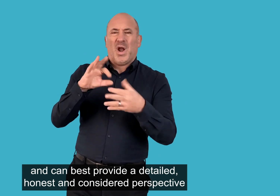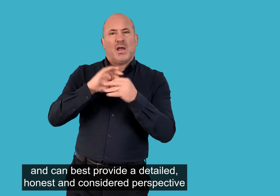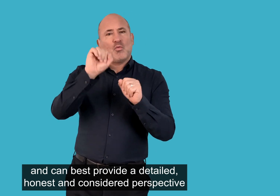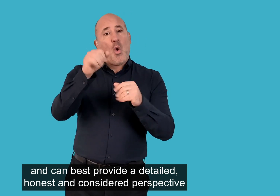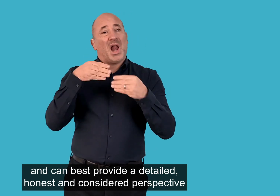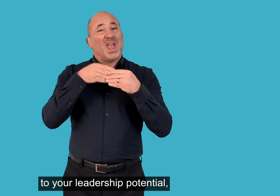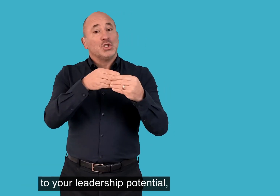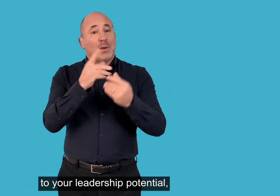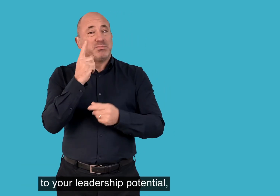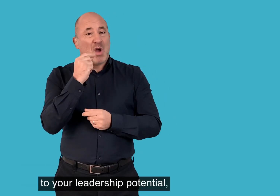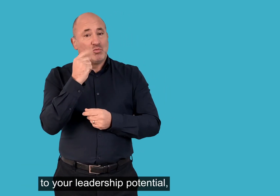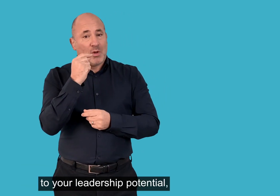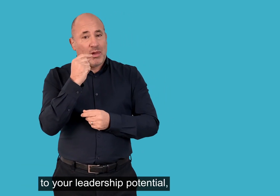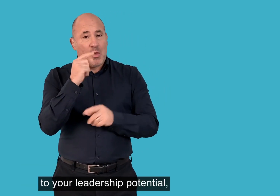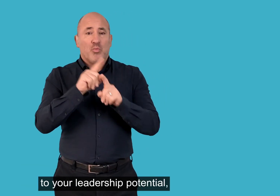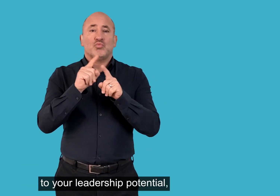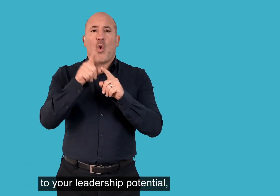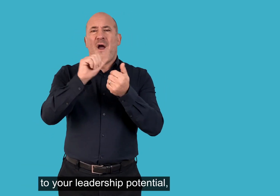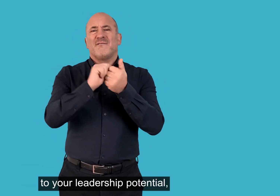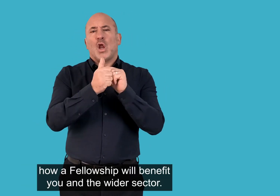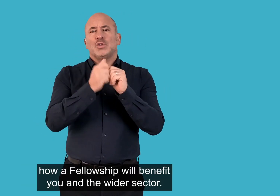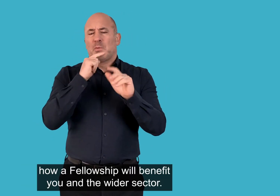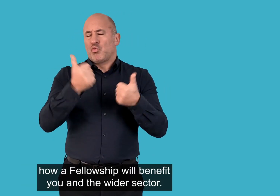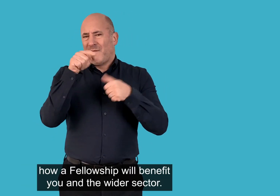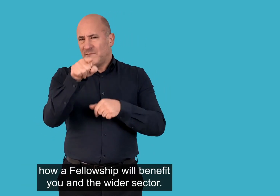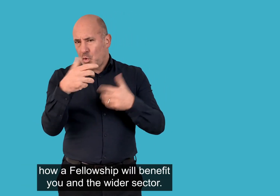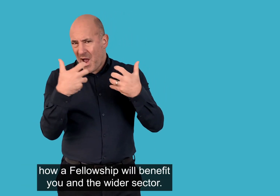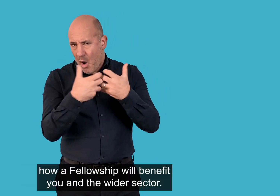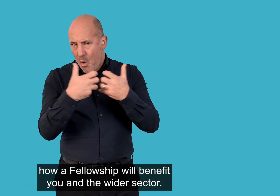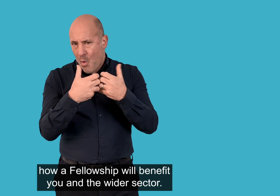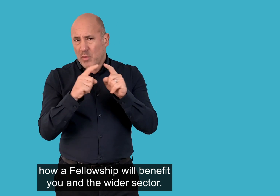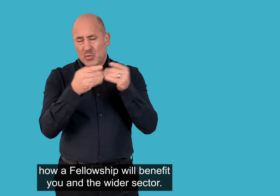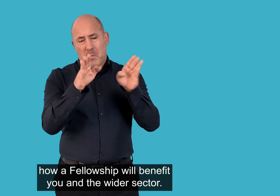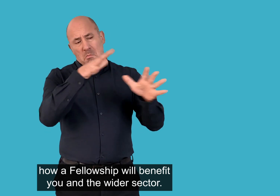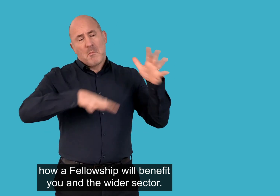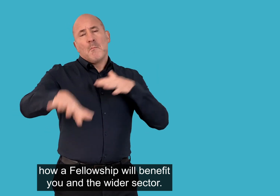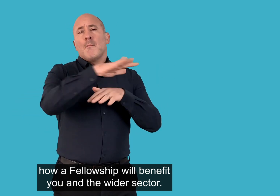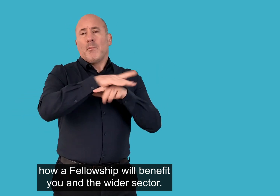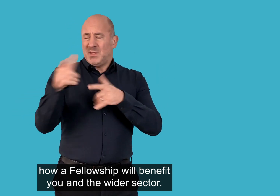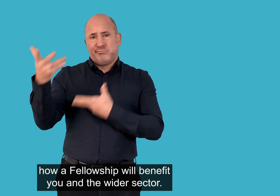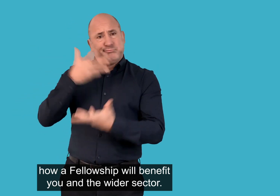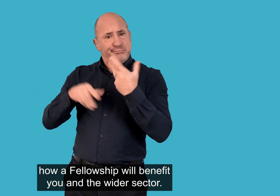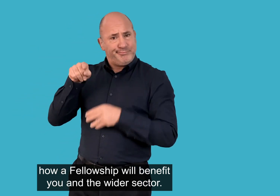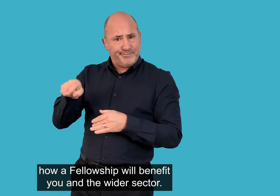and considered perspective to your leadership potential, how a fellowship will benefit you and the wider